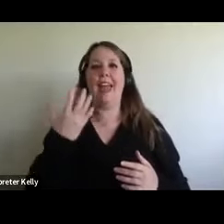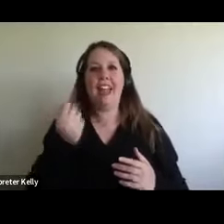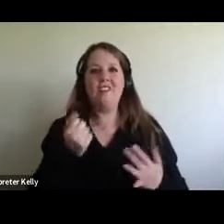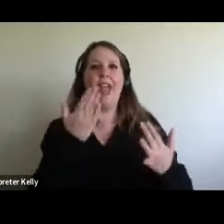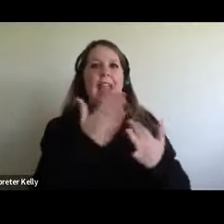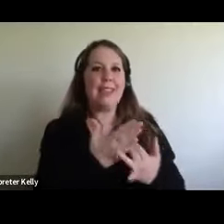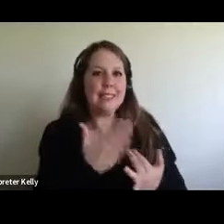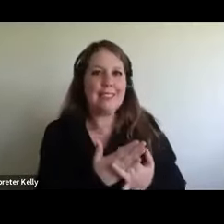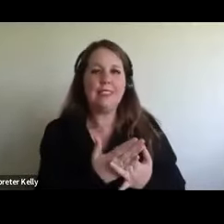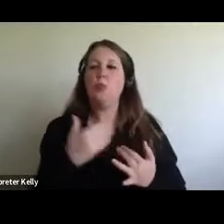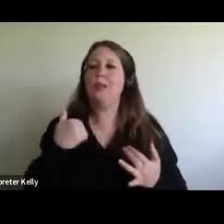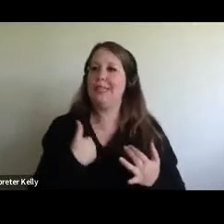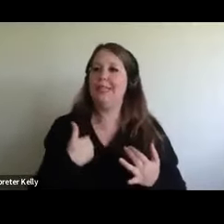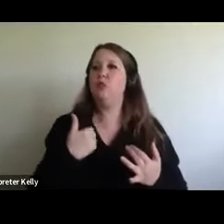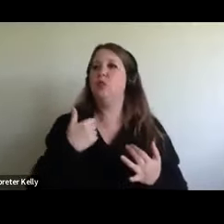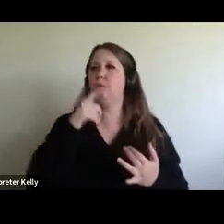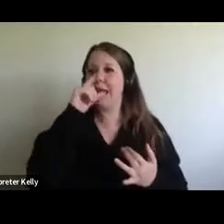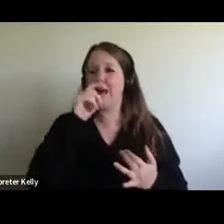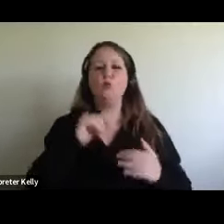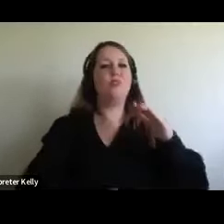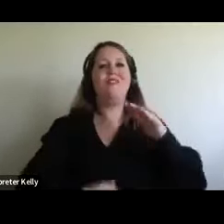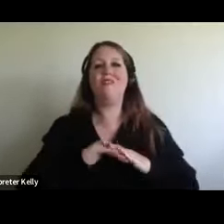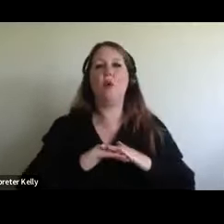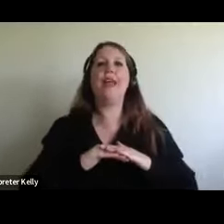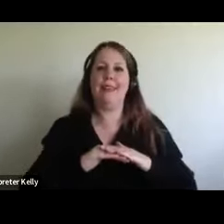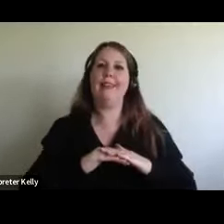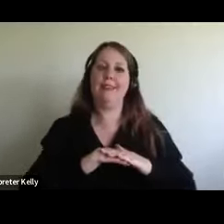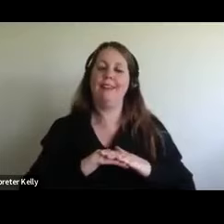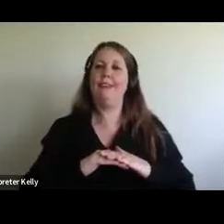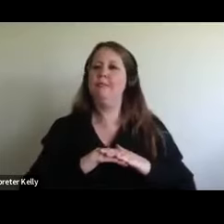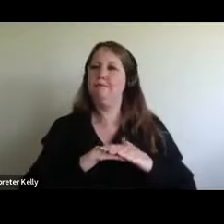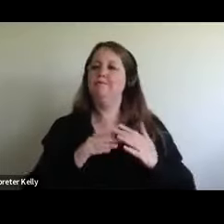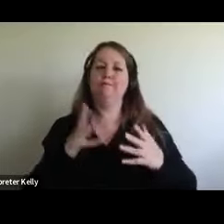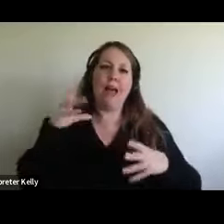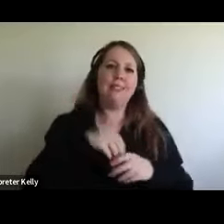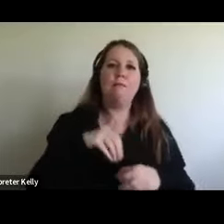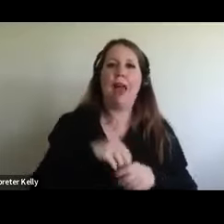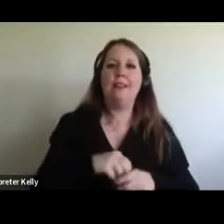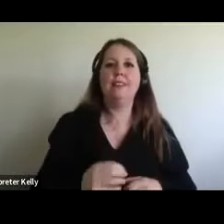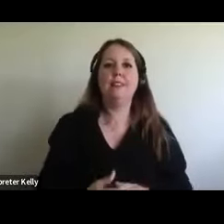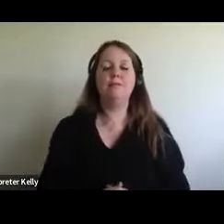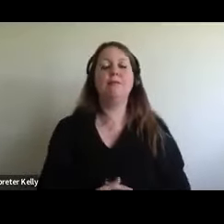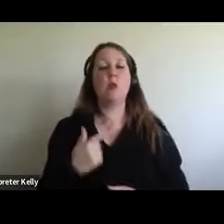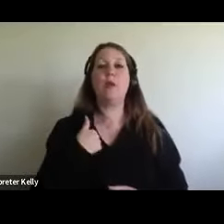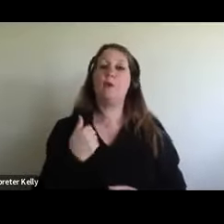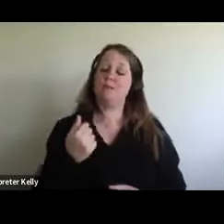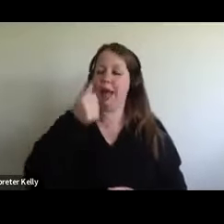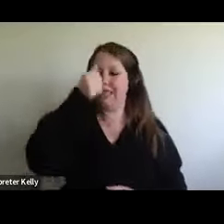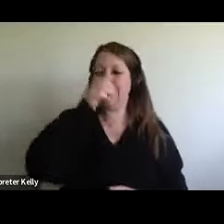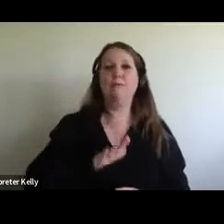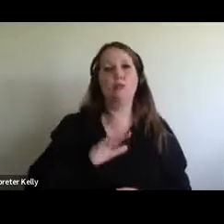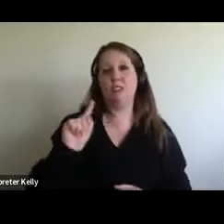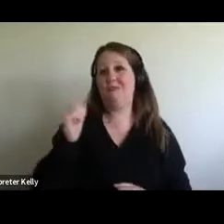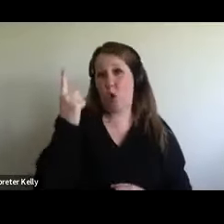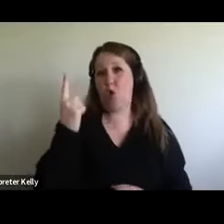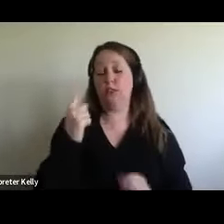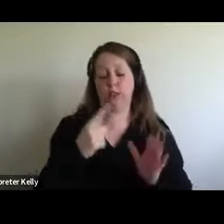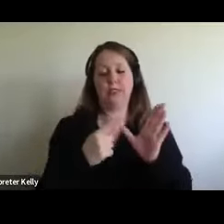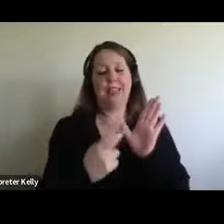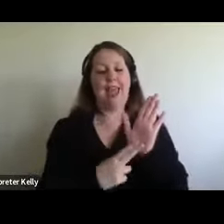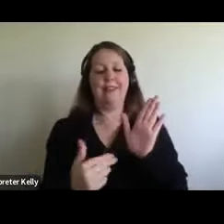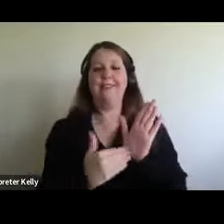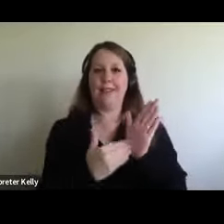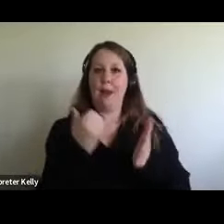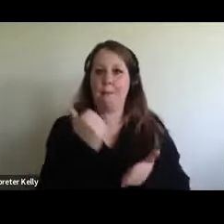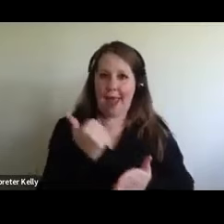So that was my first experience. Then my other experience was I was using the ferry to go to work,